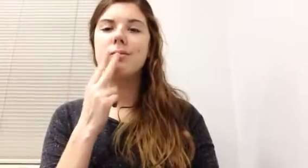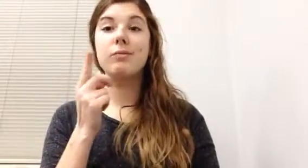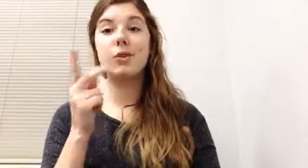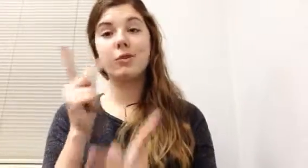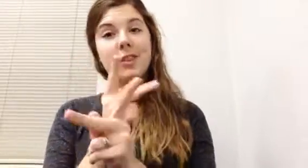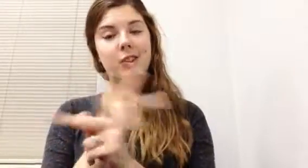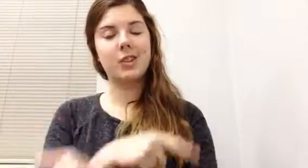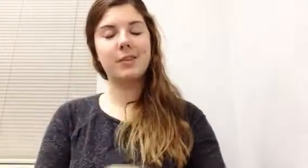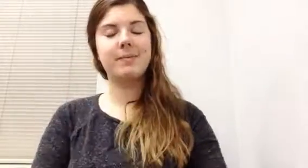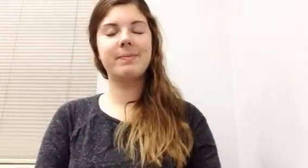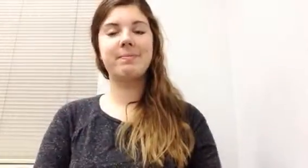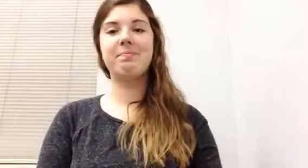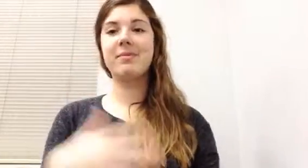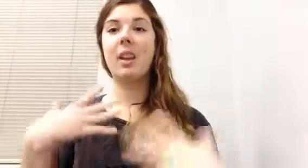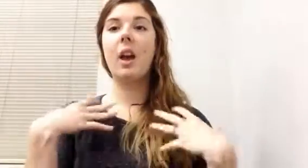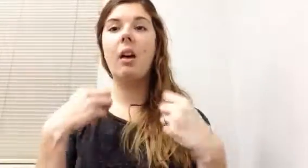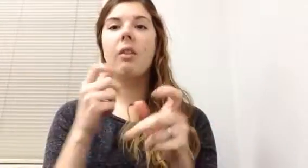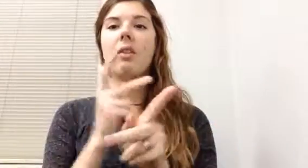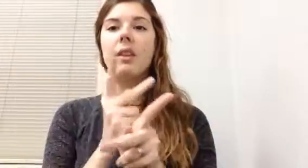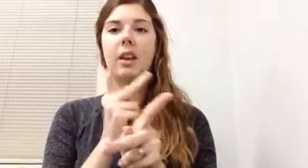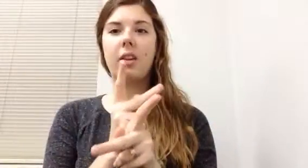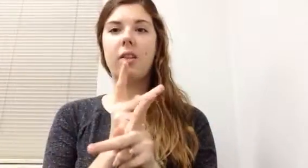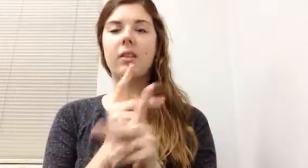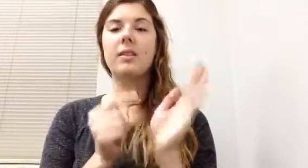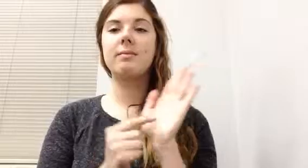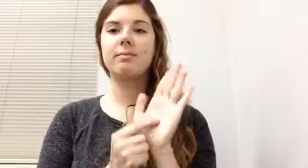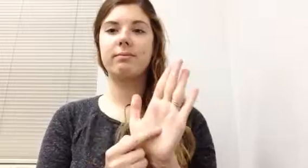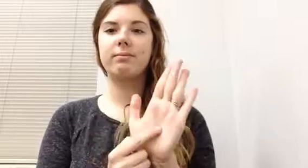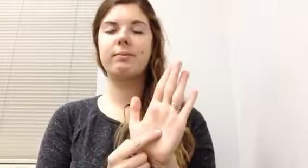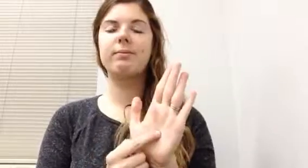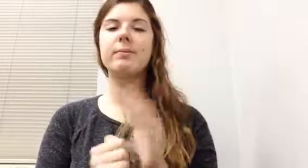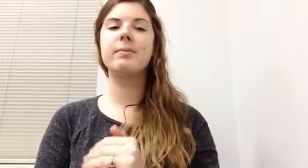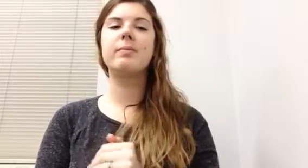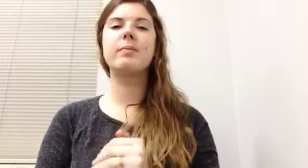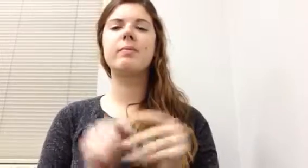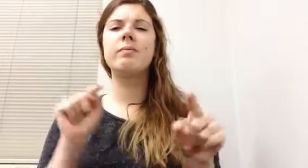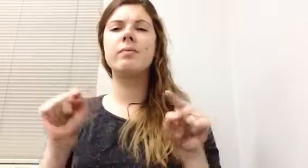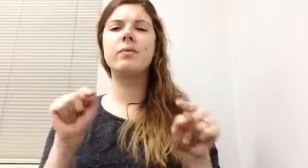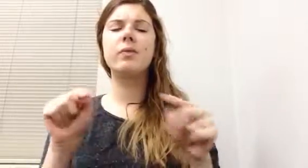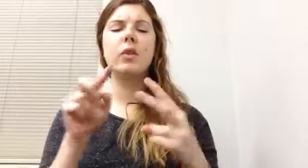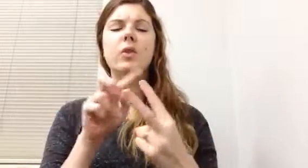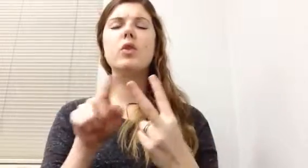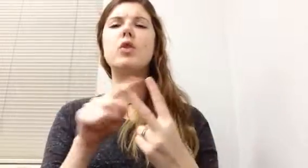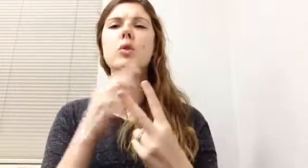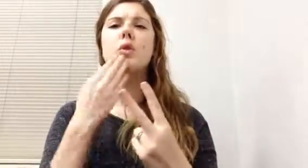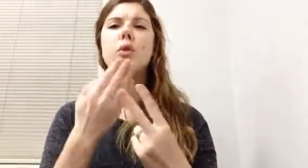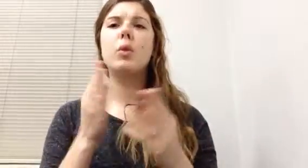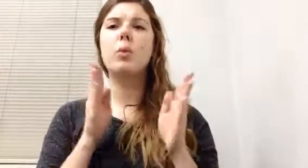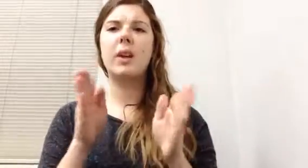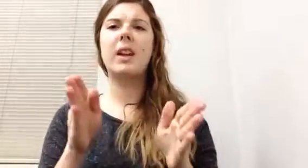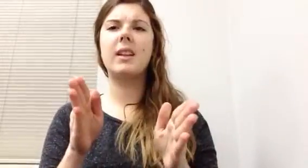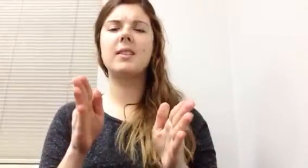Healthcare indicators. There's two good ways to tell how well your society is doing in terms of health. You look at things like life